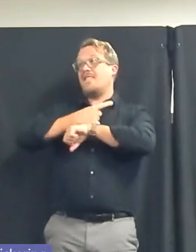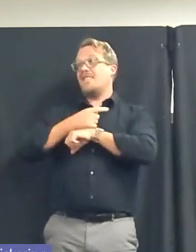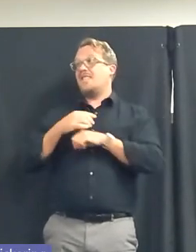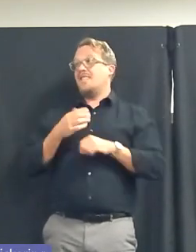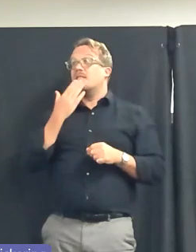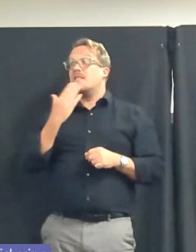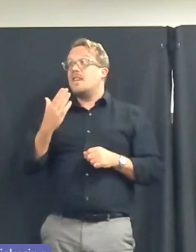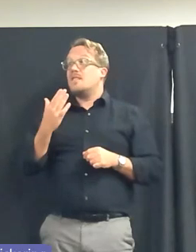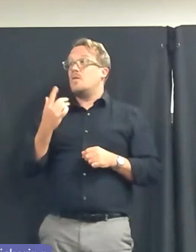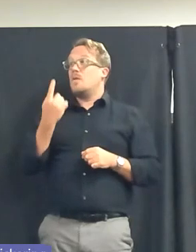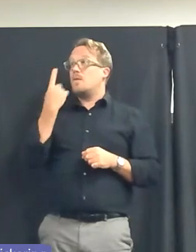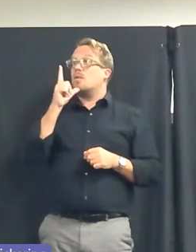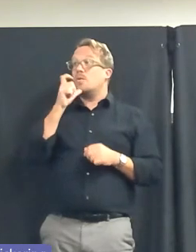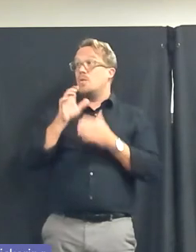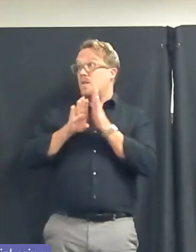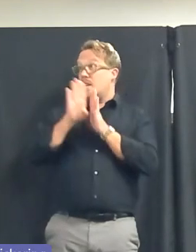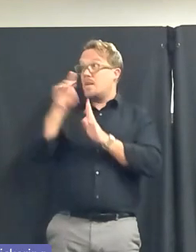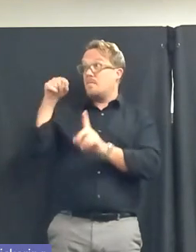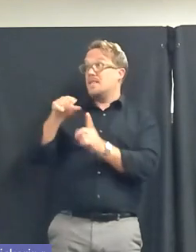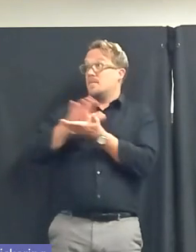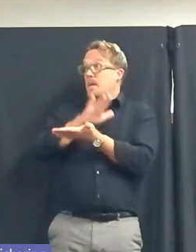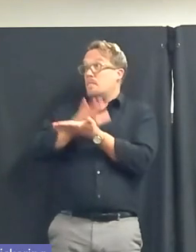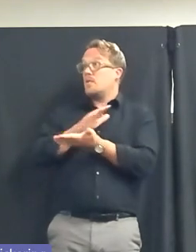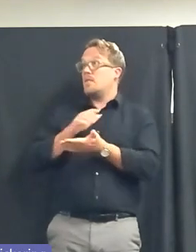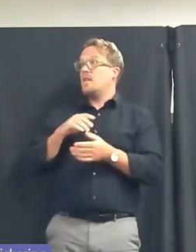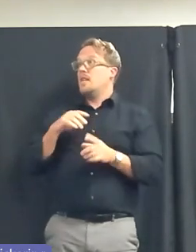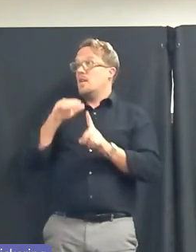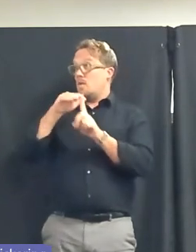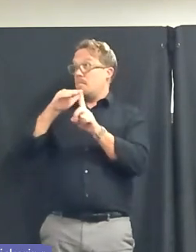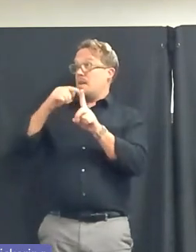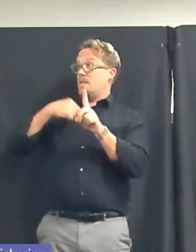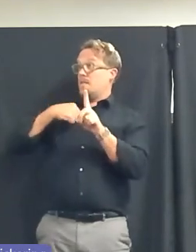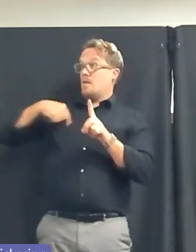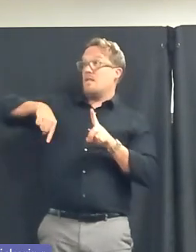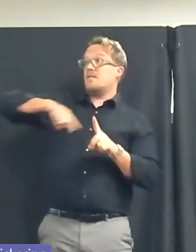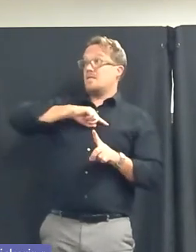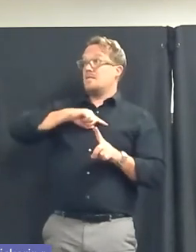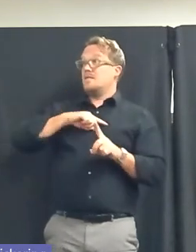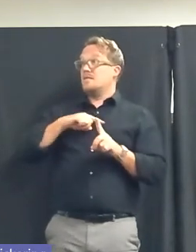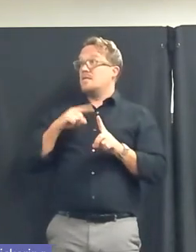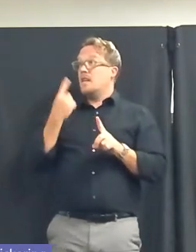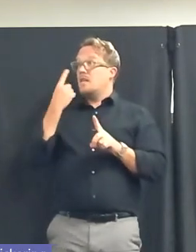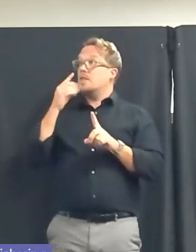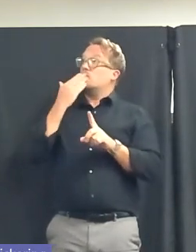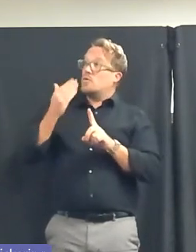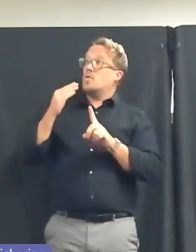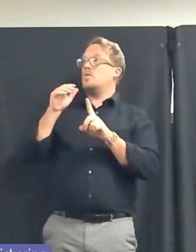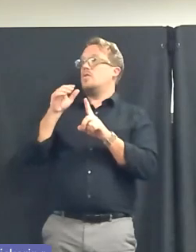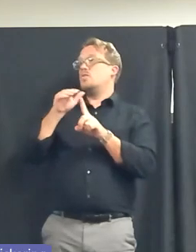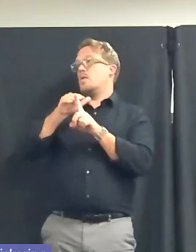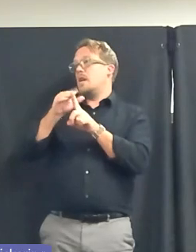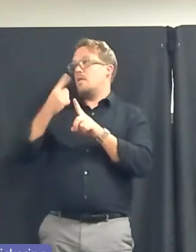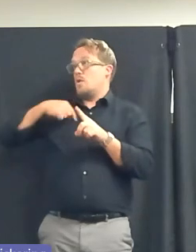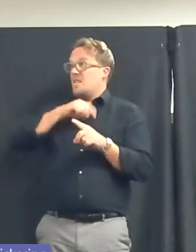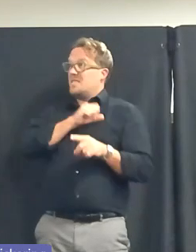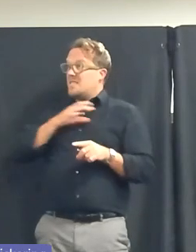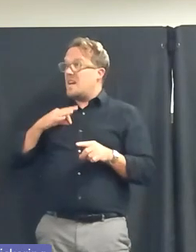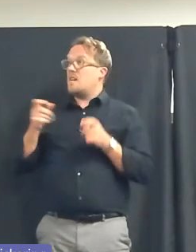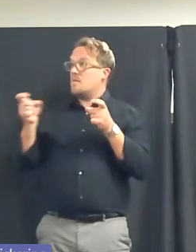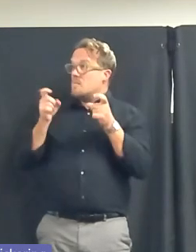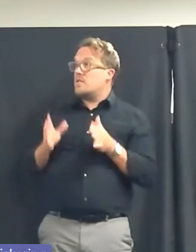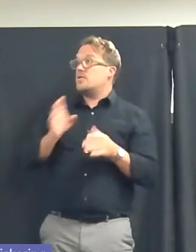failures. This information really made my day. I don't know who created that particular slide, but I think that's the kind of information we